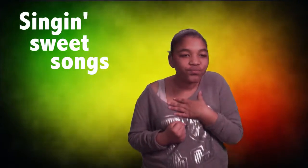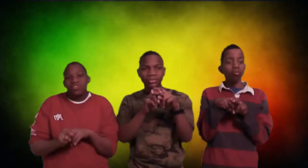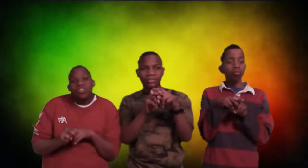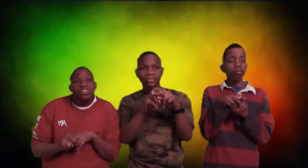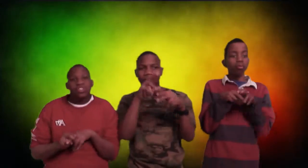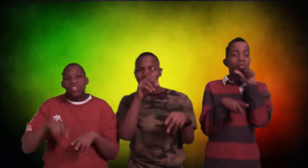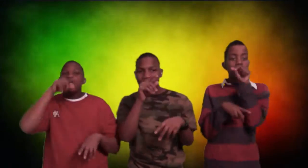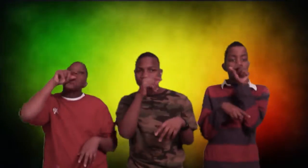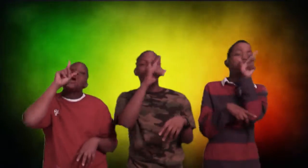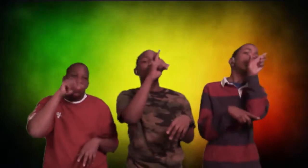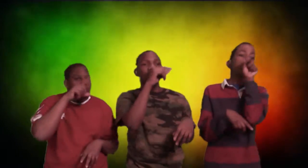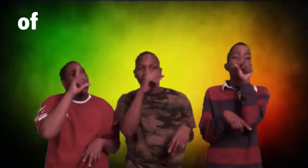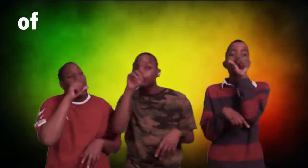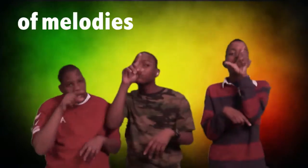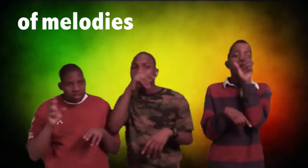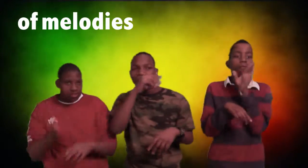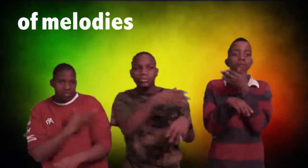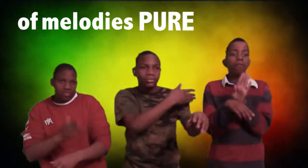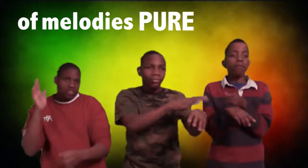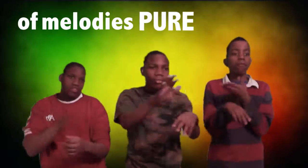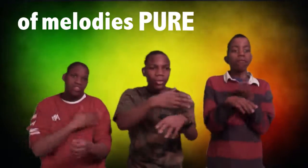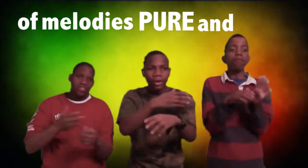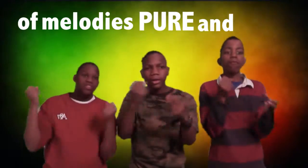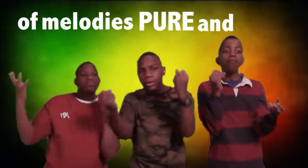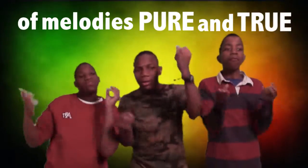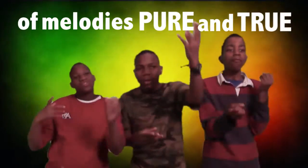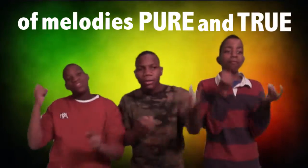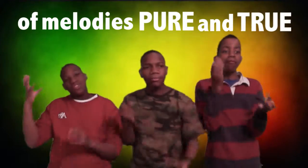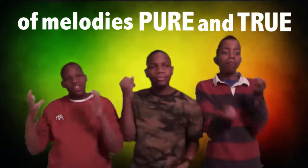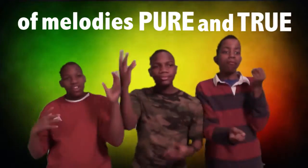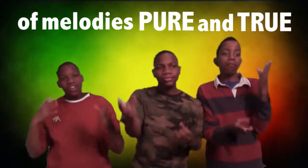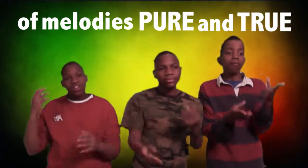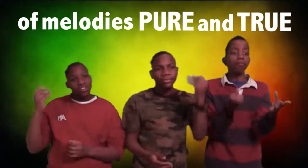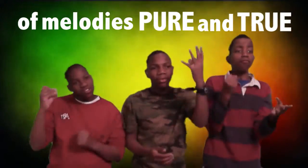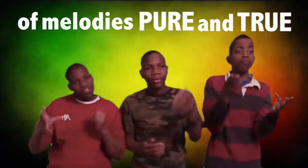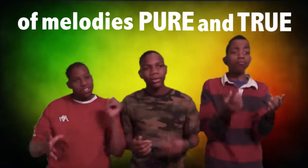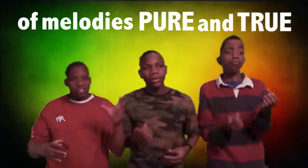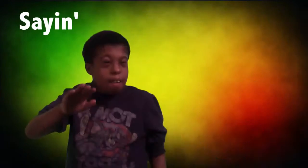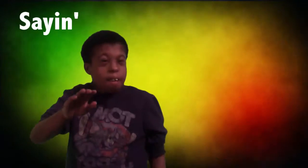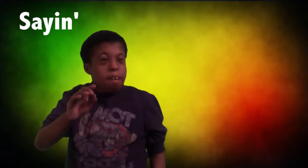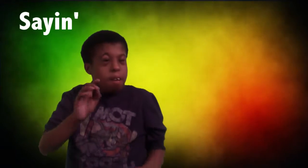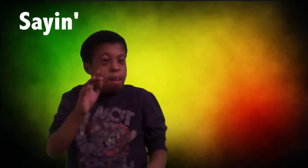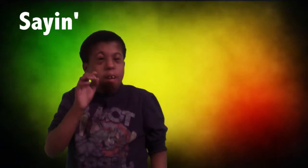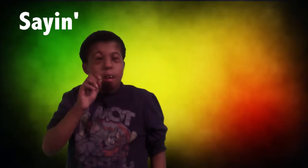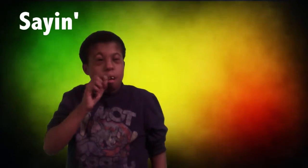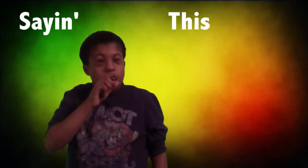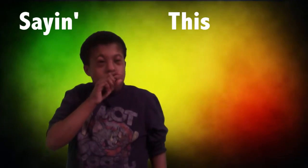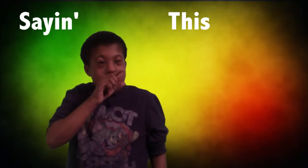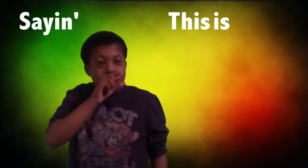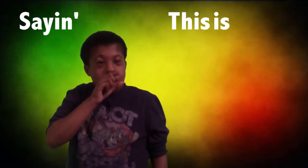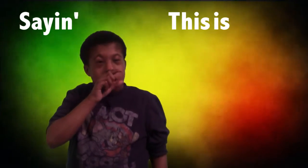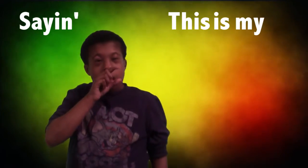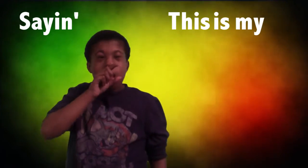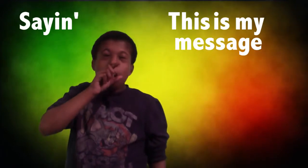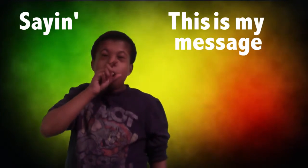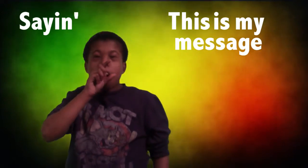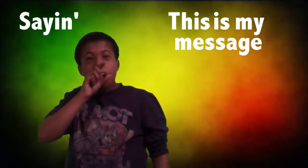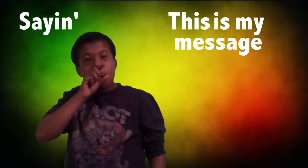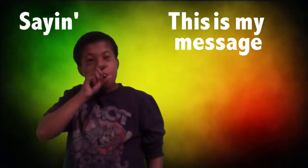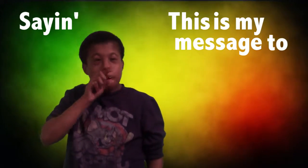A melody's pure and true Singing This is my message